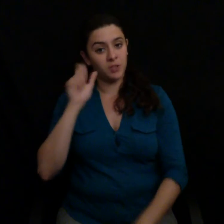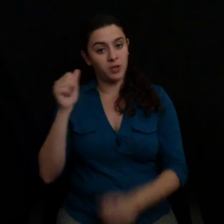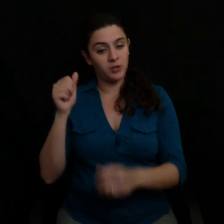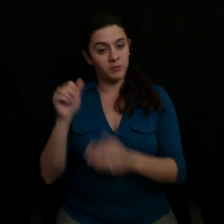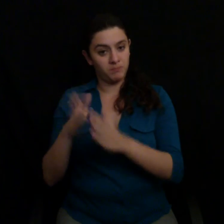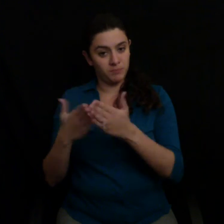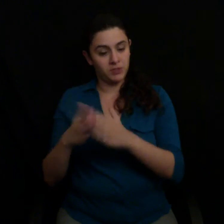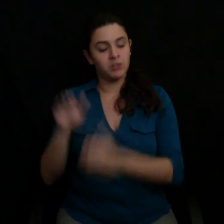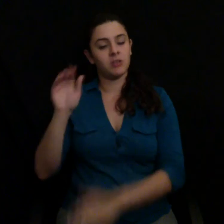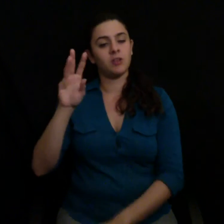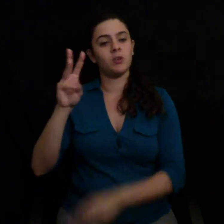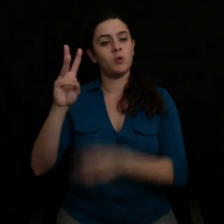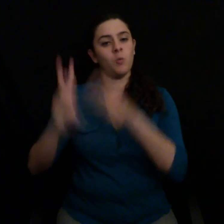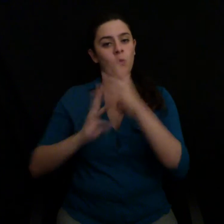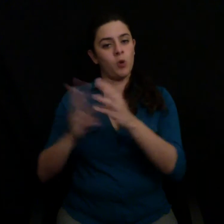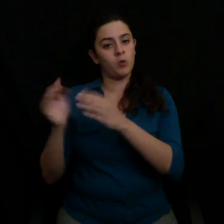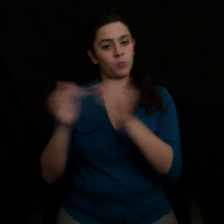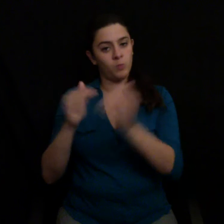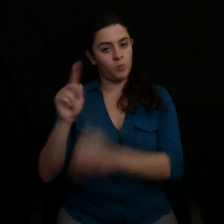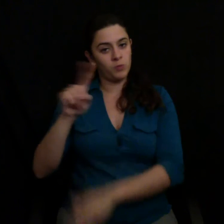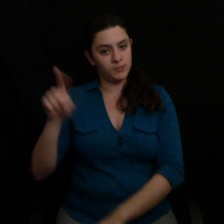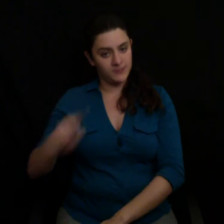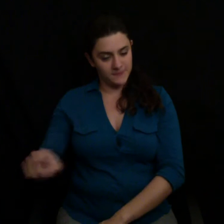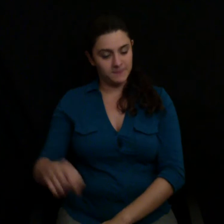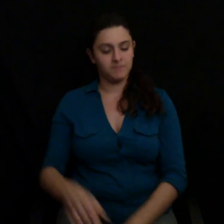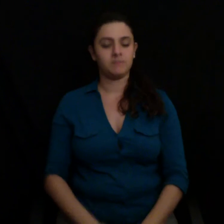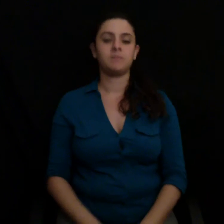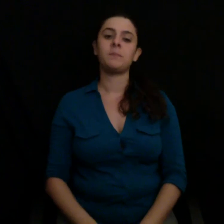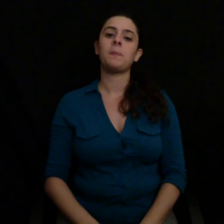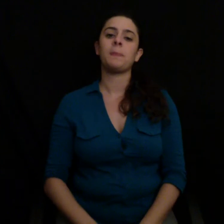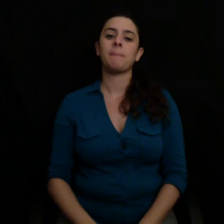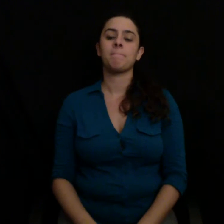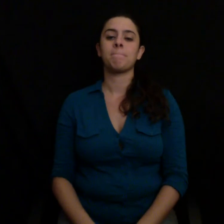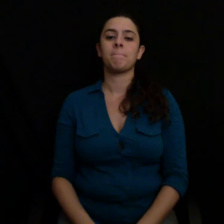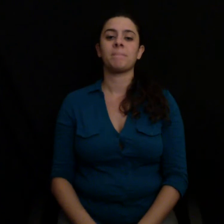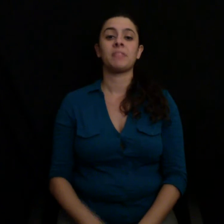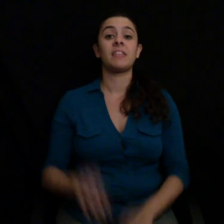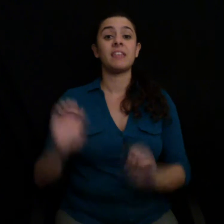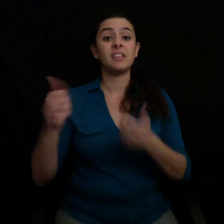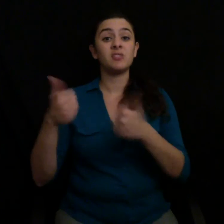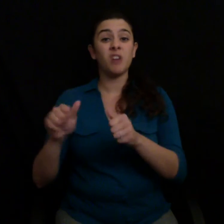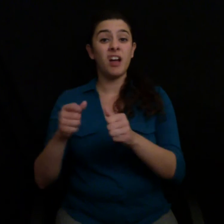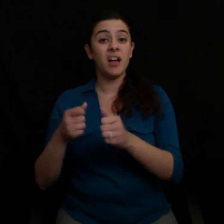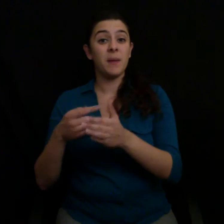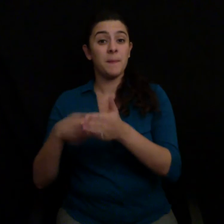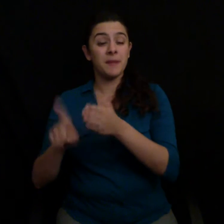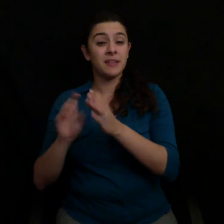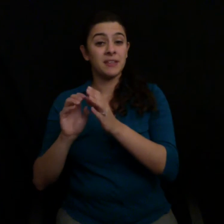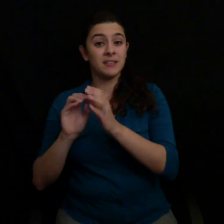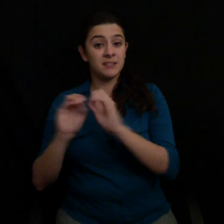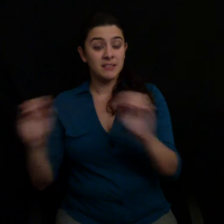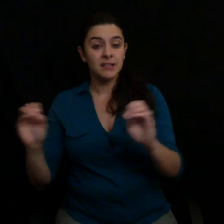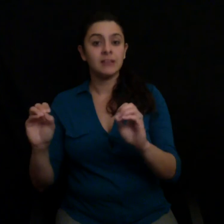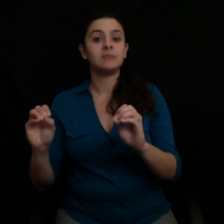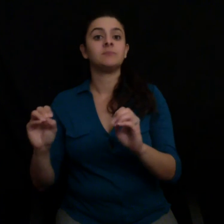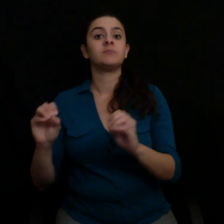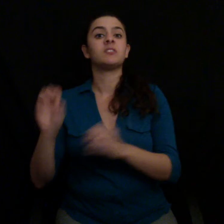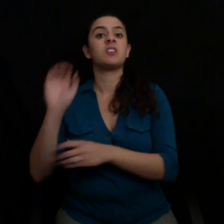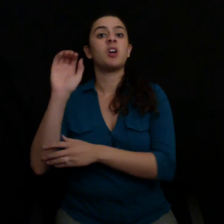time. You can get one free audiobook, including World War Z, just by going to audible.com/upvoted. If you check it